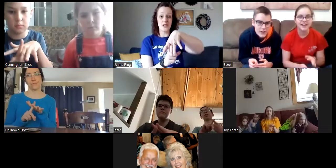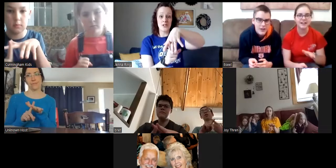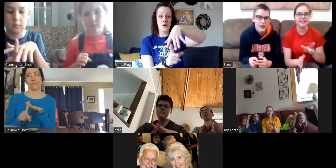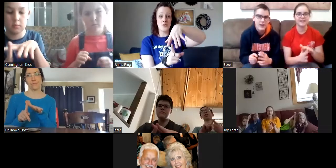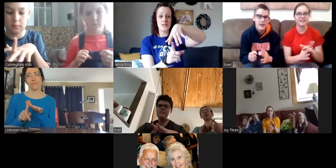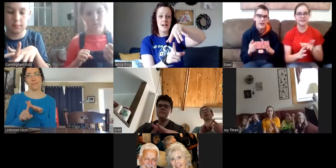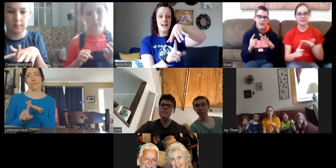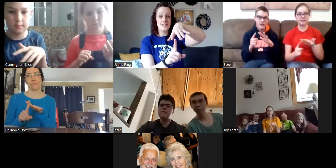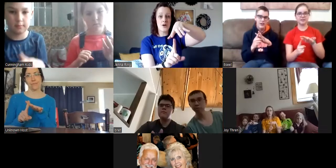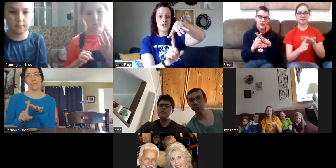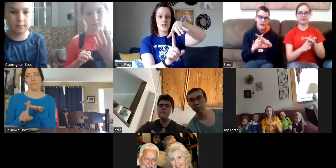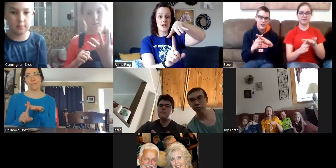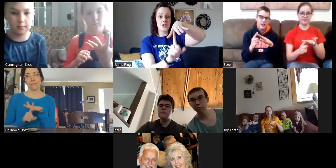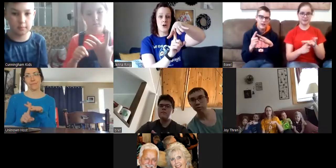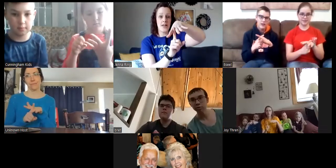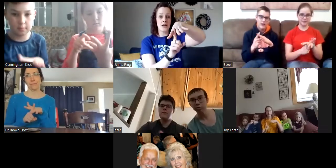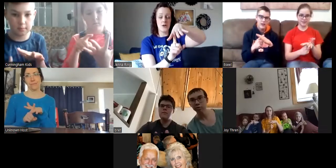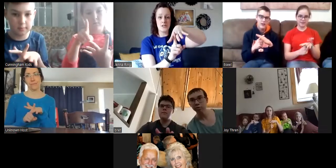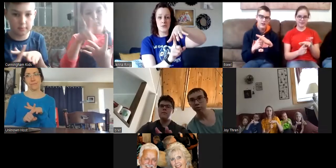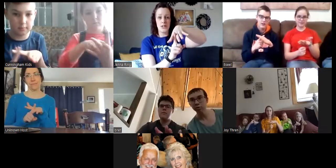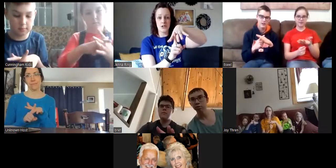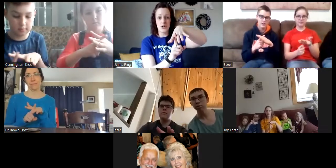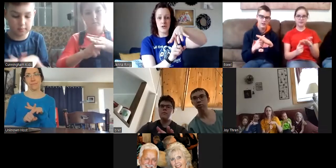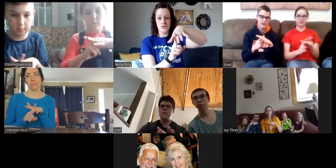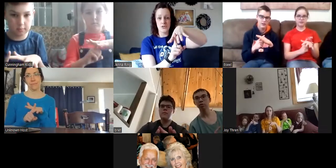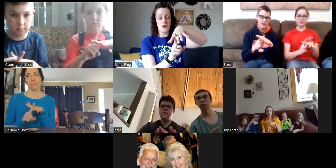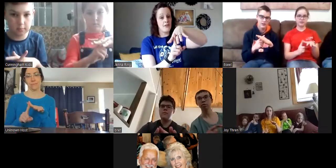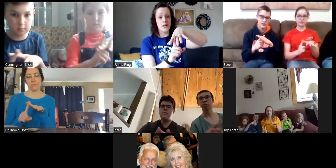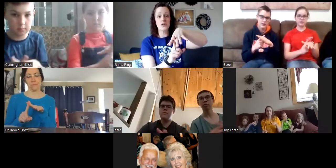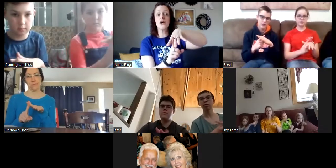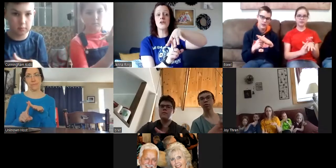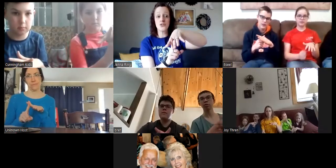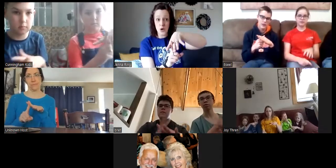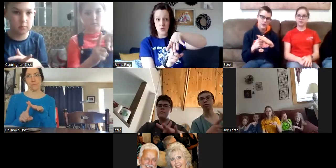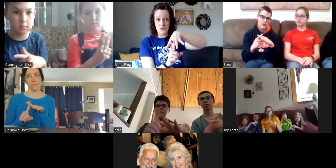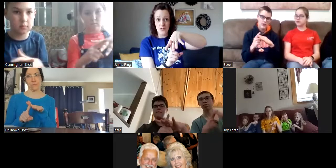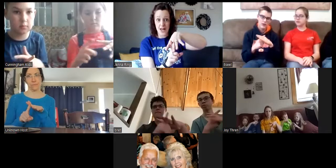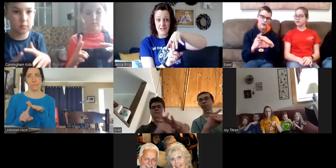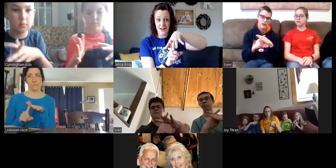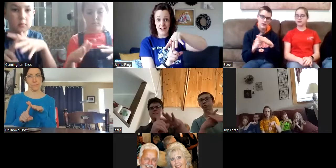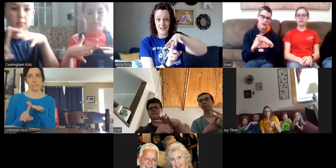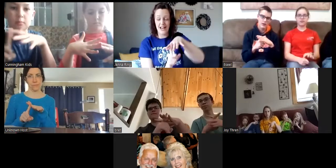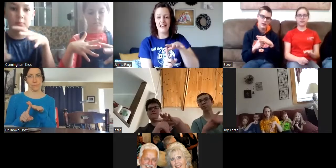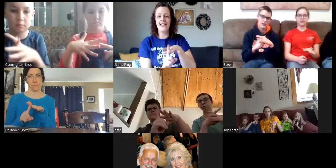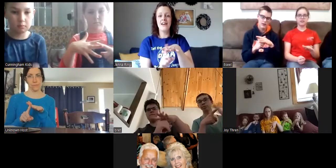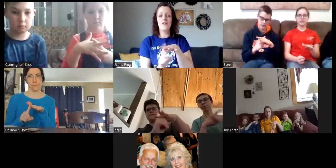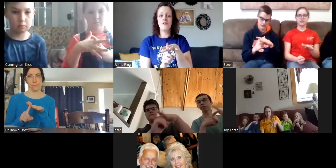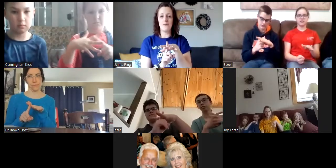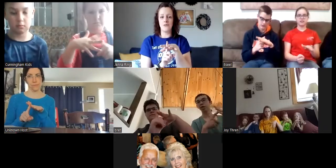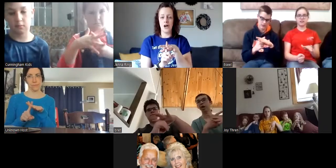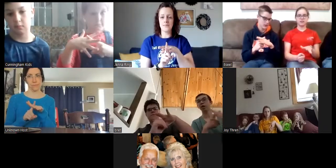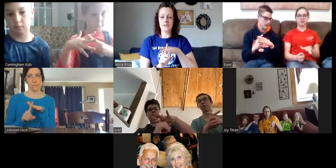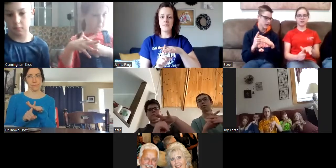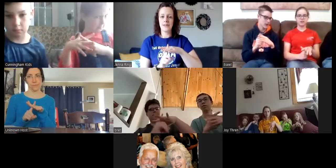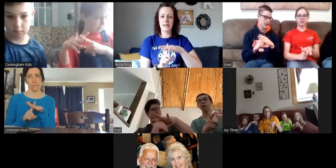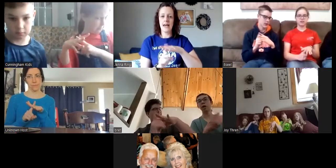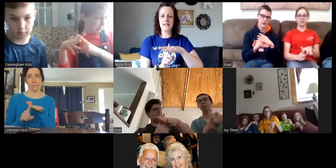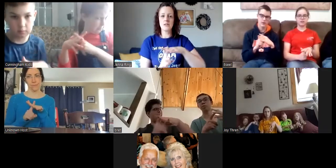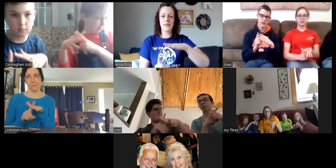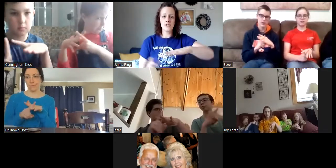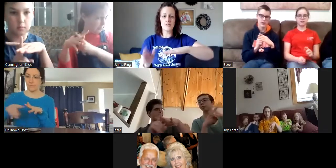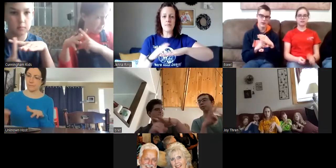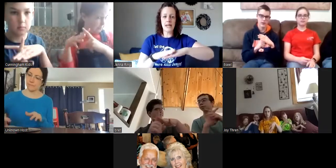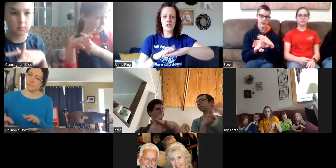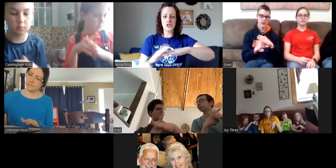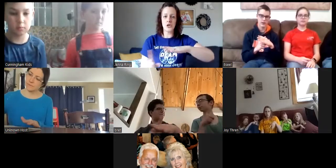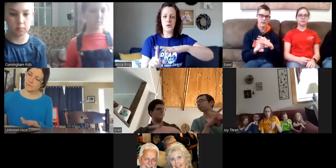goes between your toes? So you're just going to show that going between your toes. Your fingers are your toes for that sign, okay? Flip-flops. Okay,